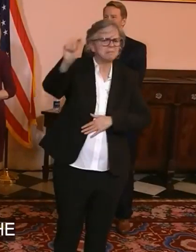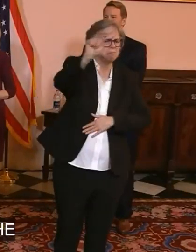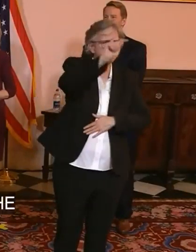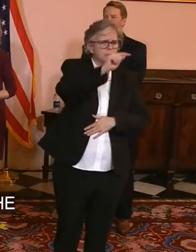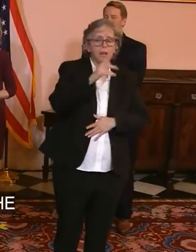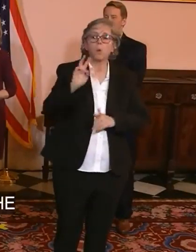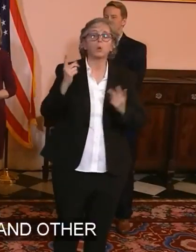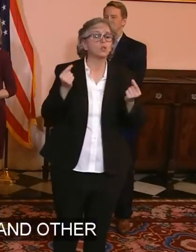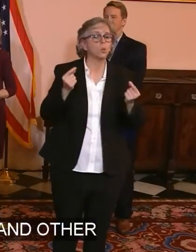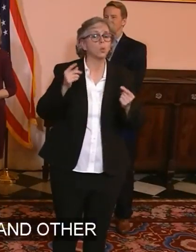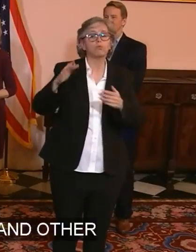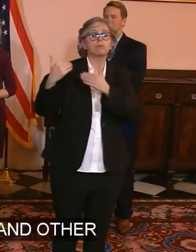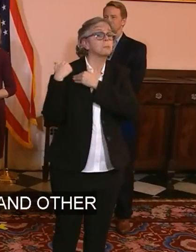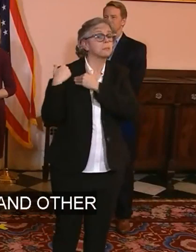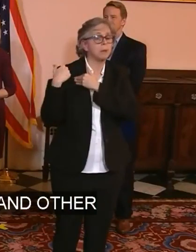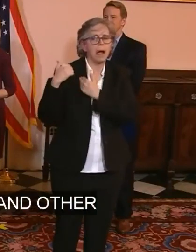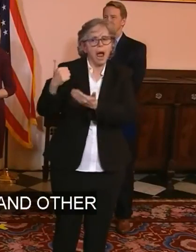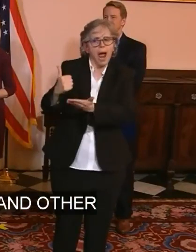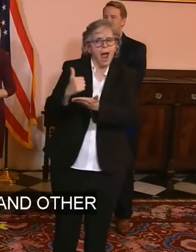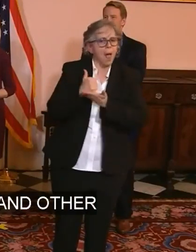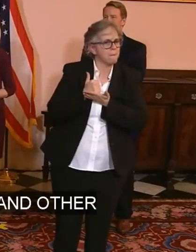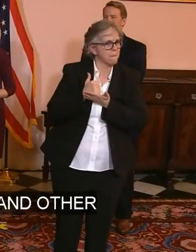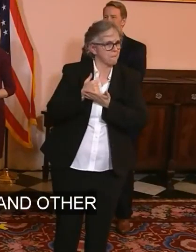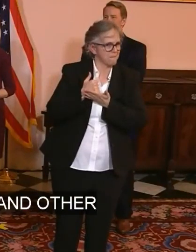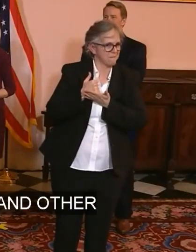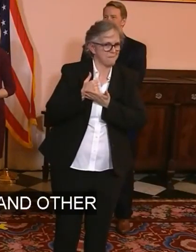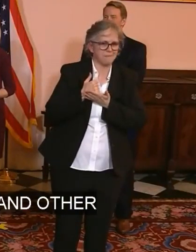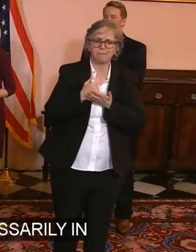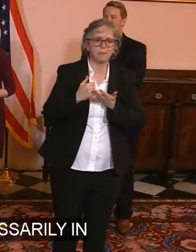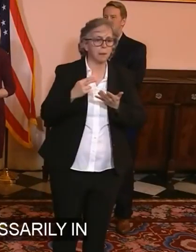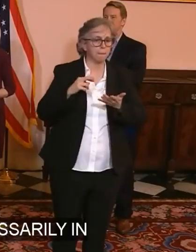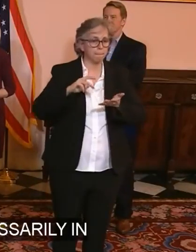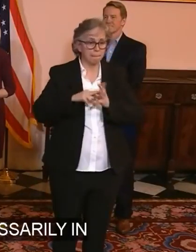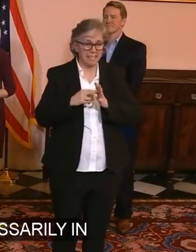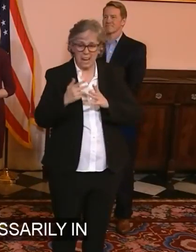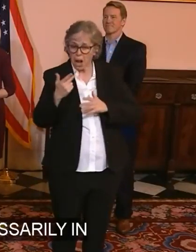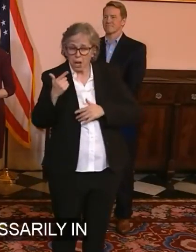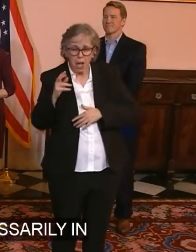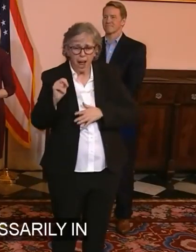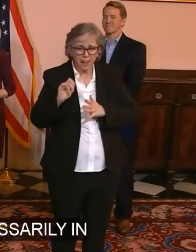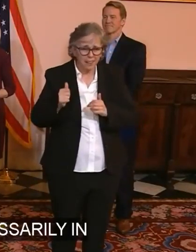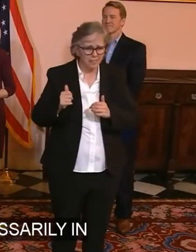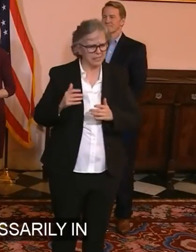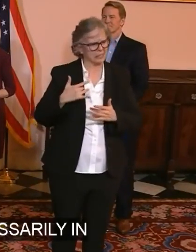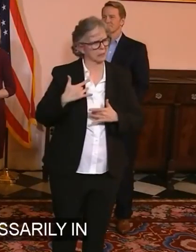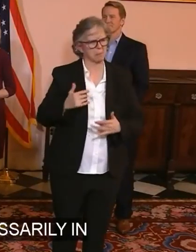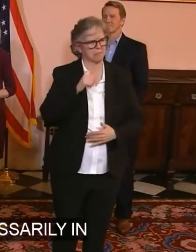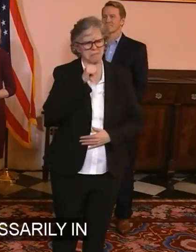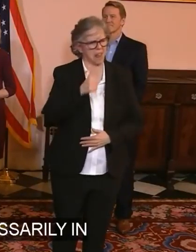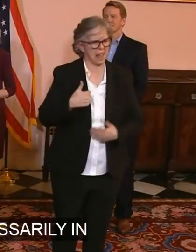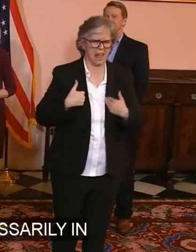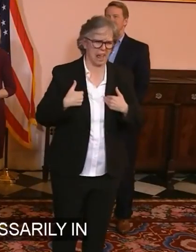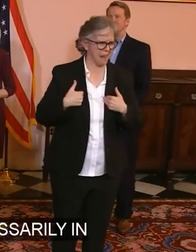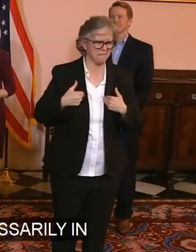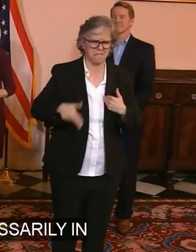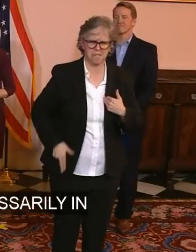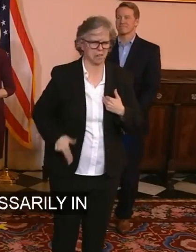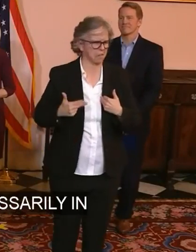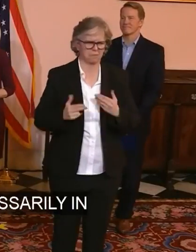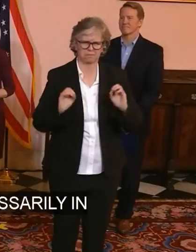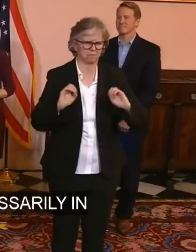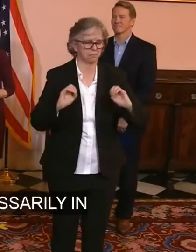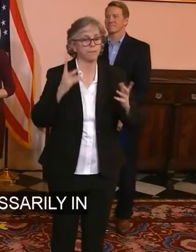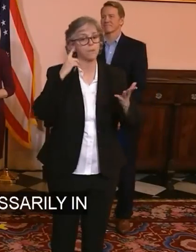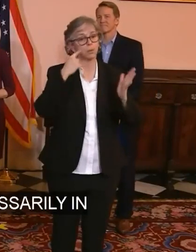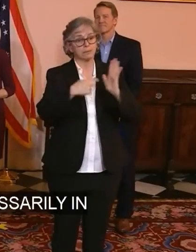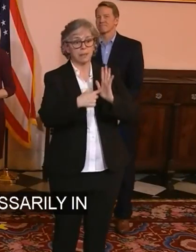not necessarily in that manner. National Guard is called out sometimes in floods. In some